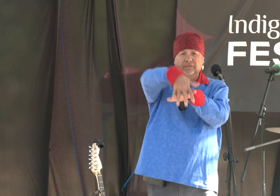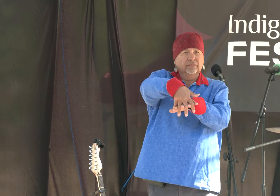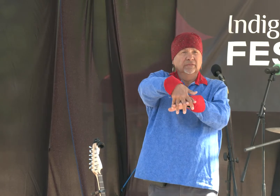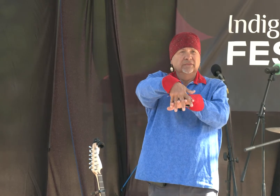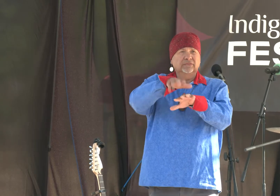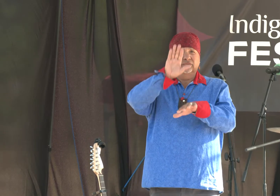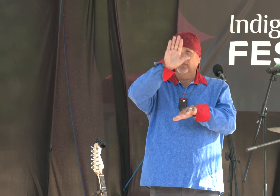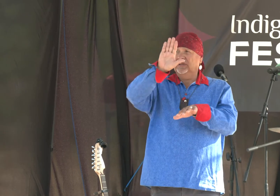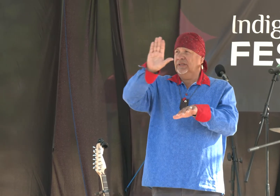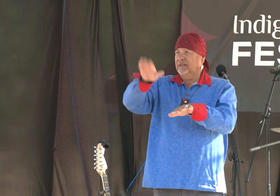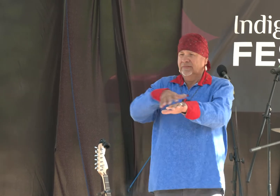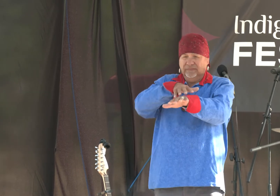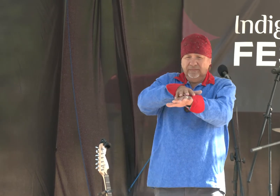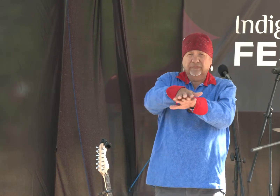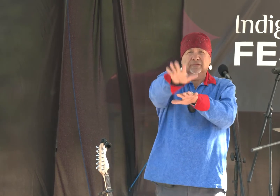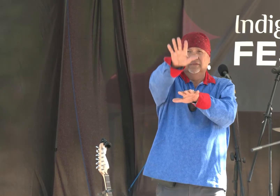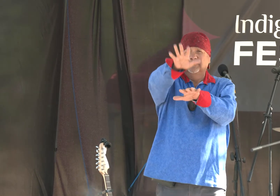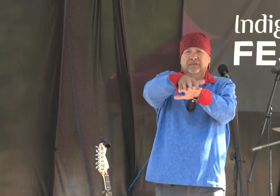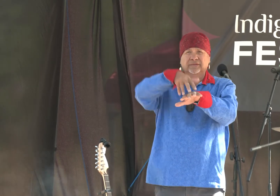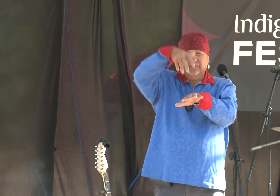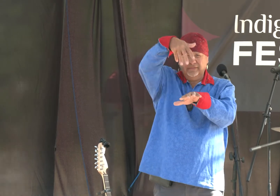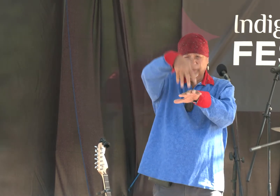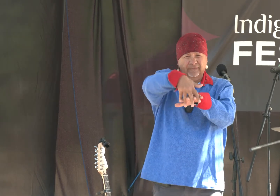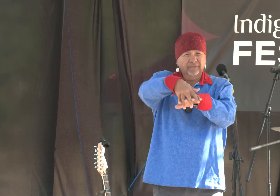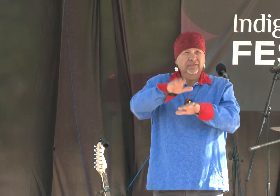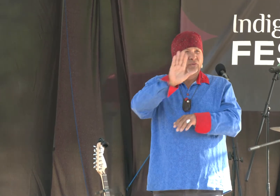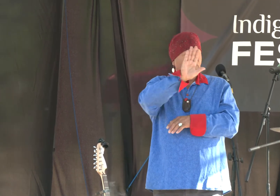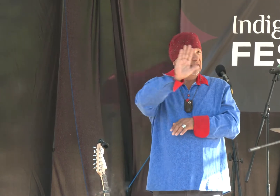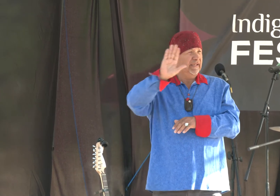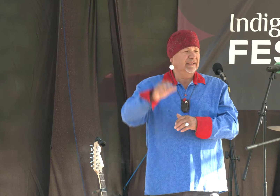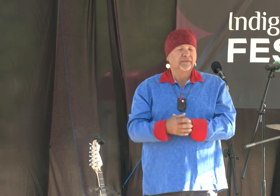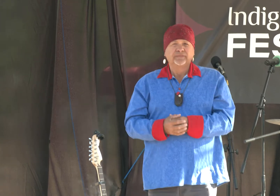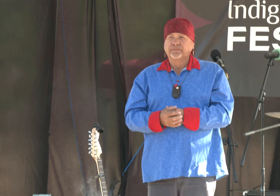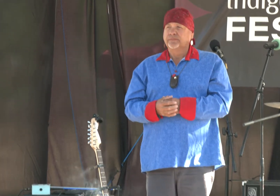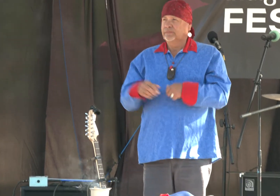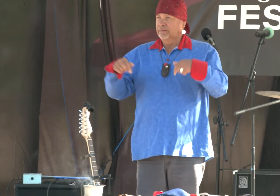go out in and down and then gesture your palm